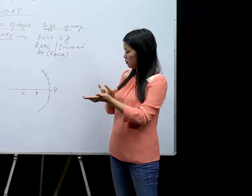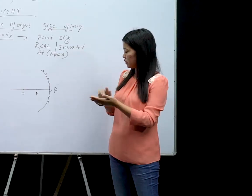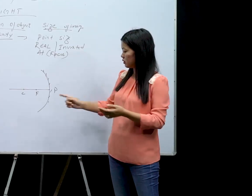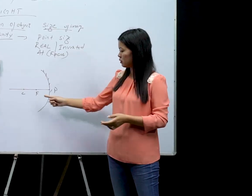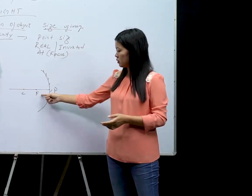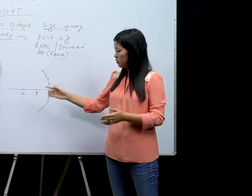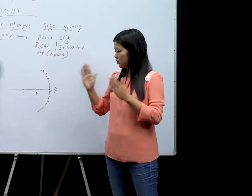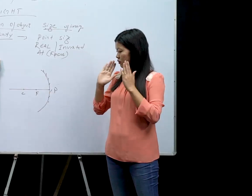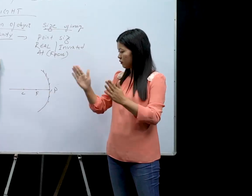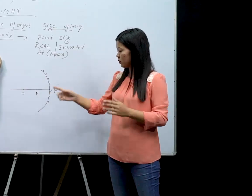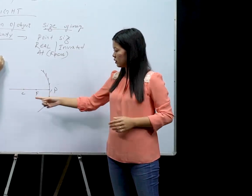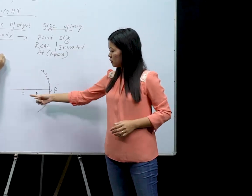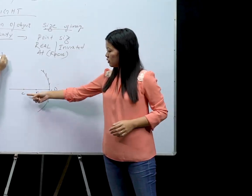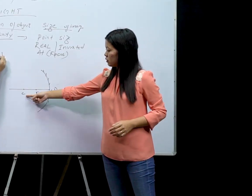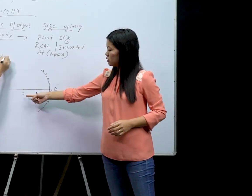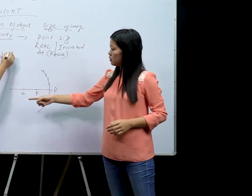the second,